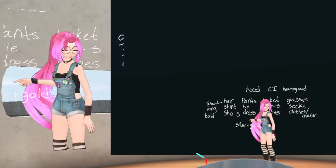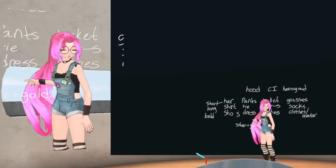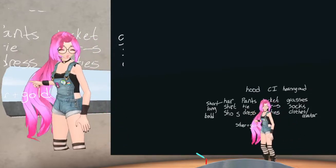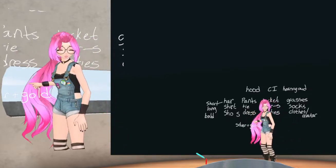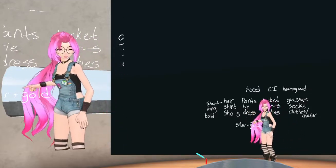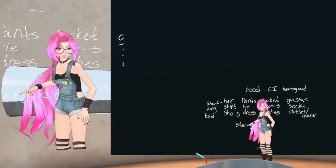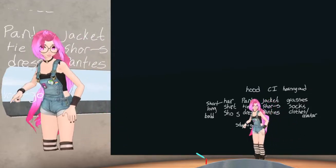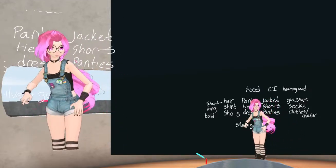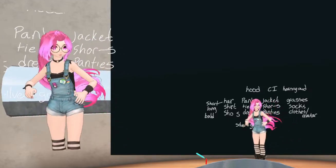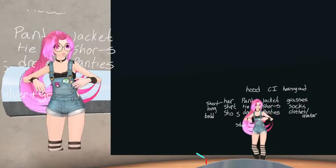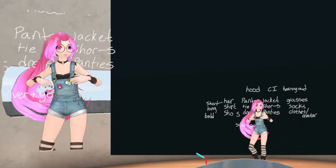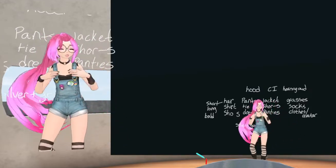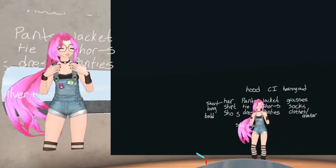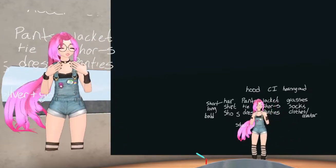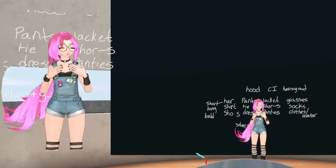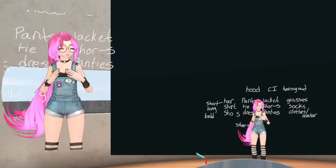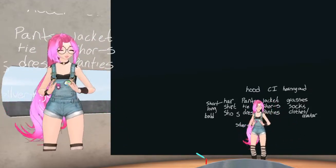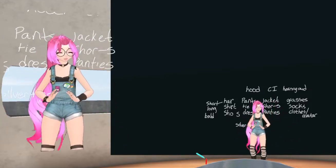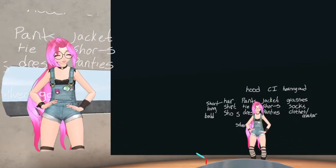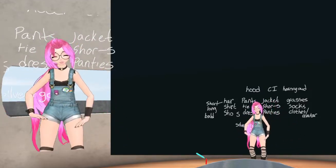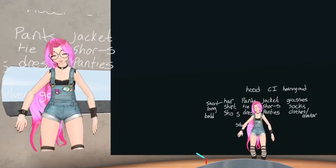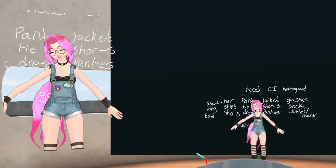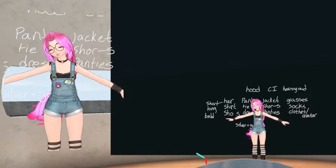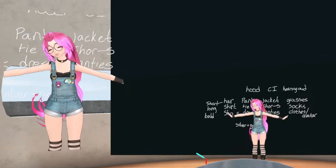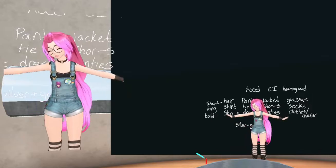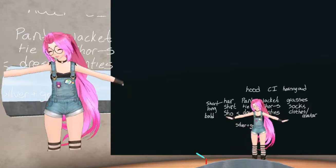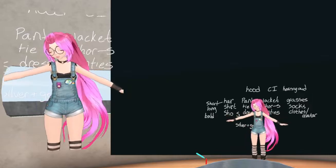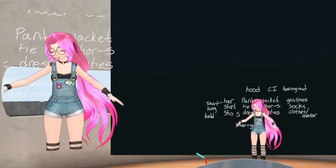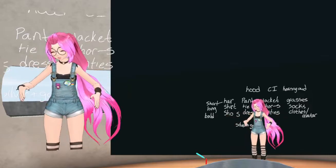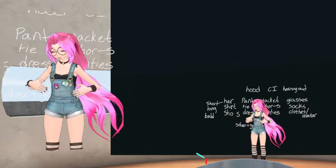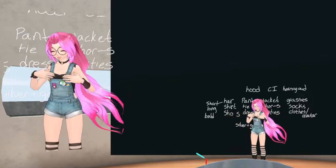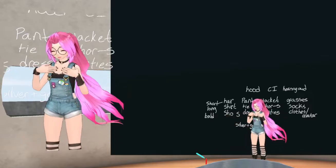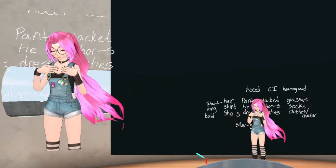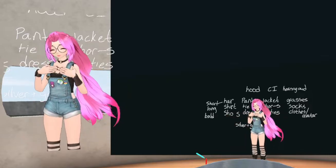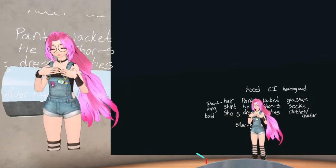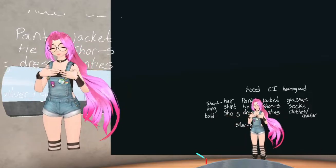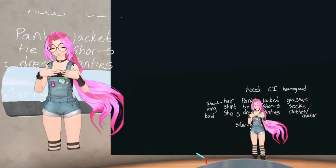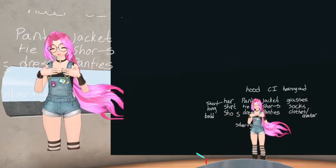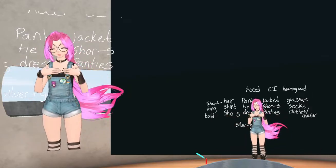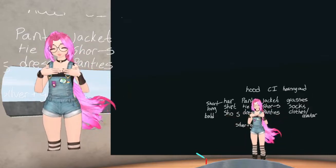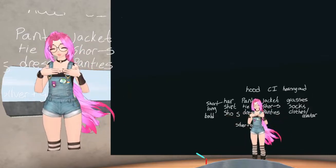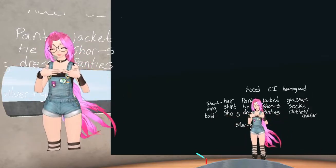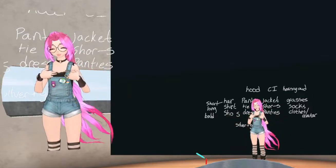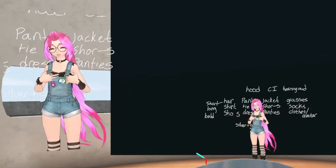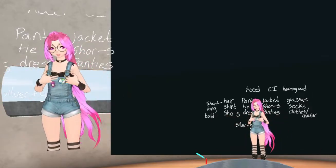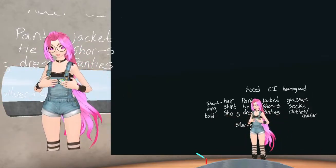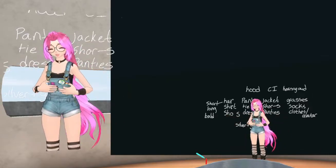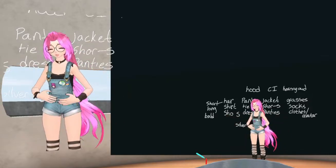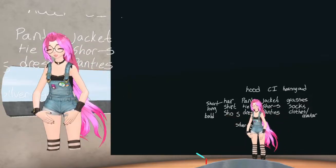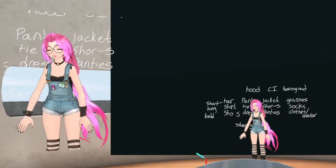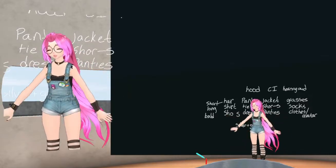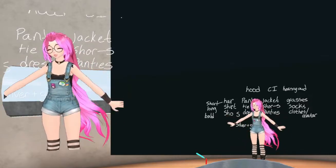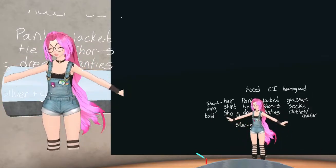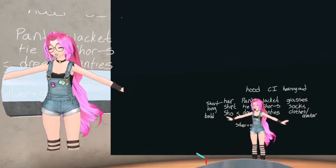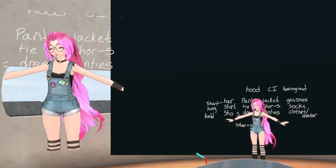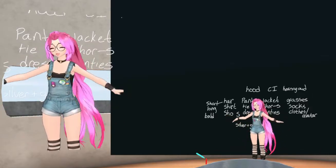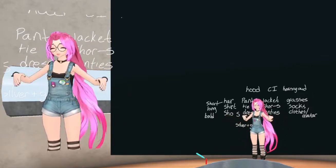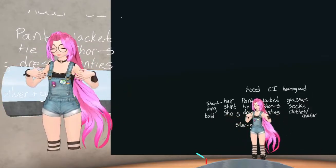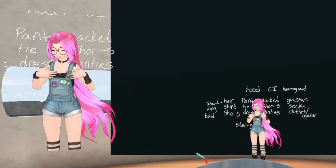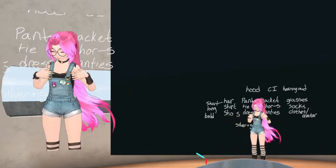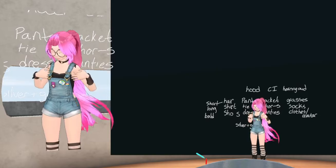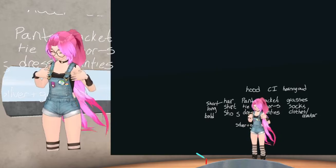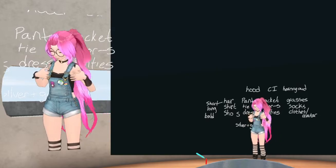dress. Dress. If you're showing a beautiful dress, the dress is flowing. So you're starting on your